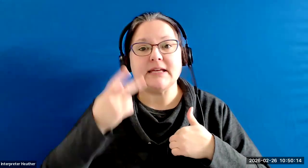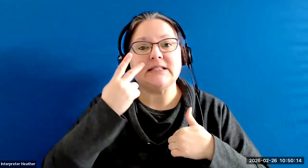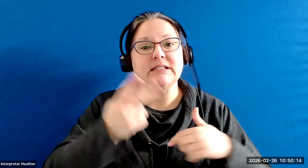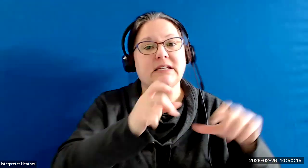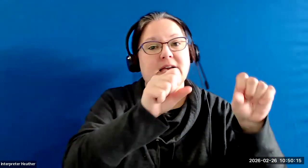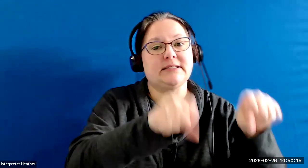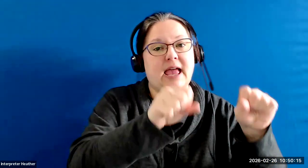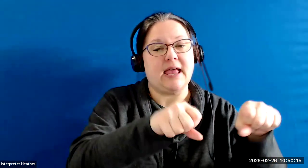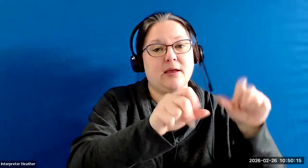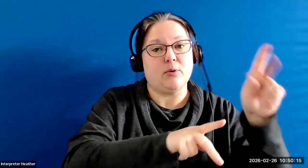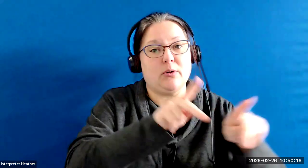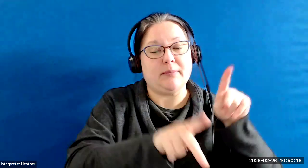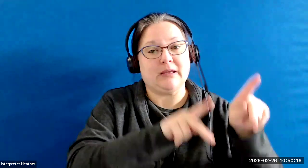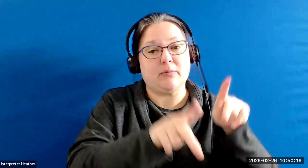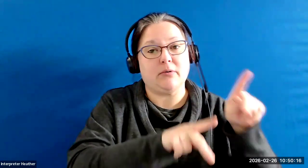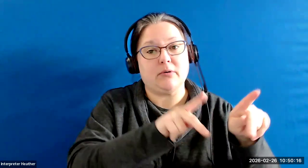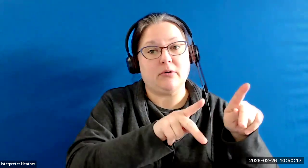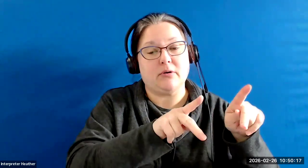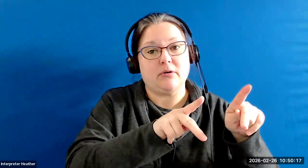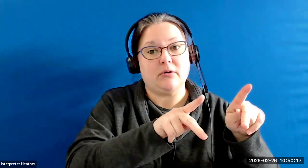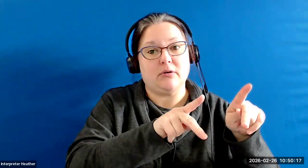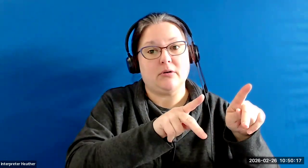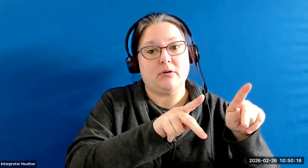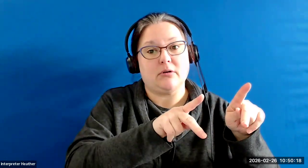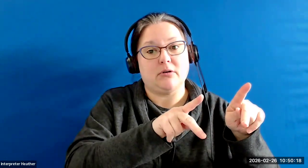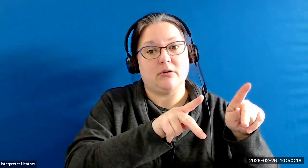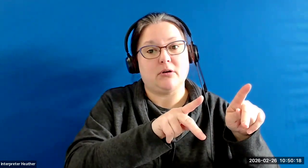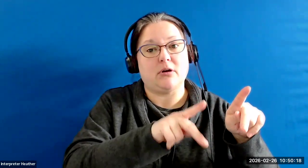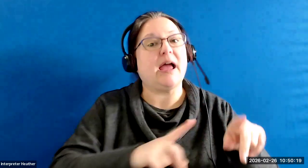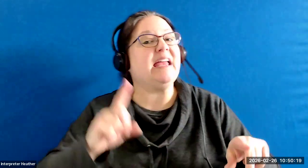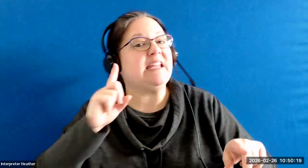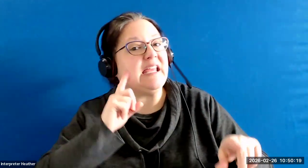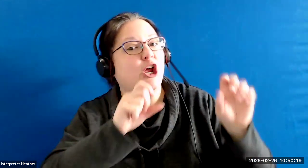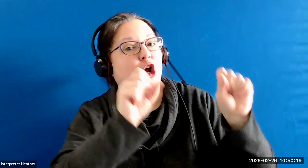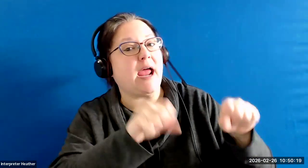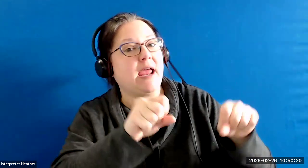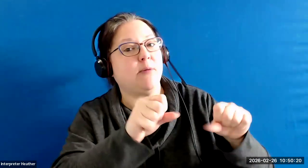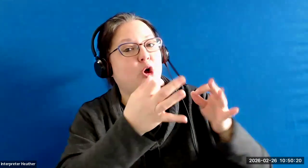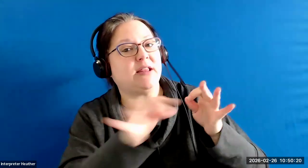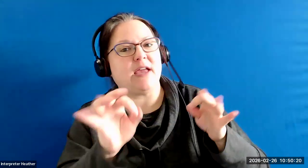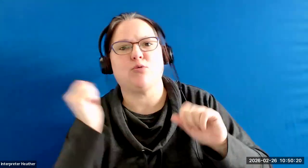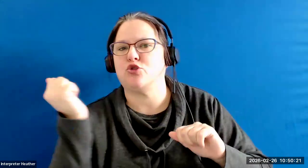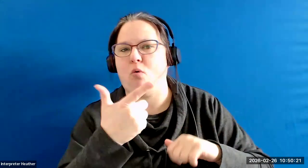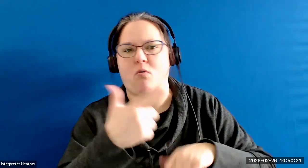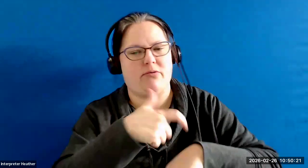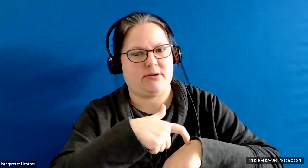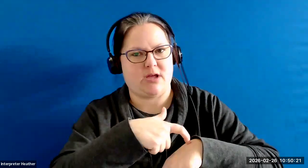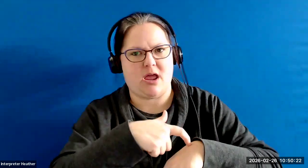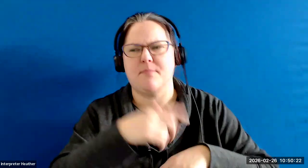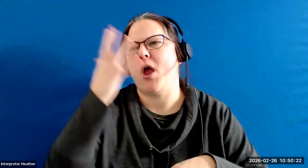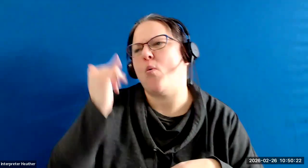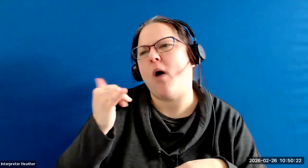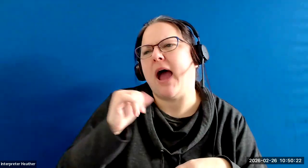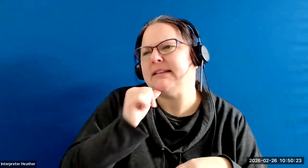ableist and hear ableist language all the time about why didn't